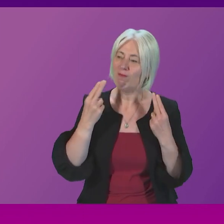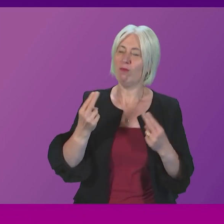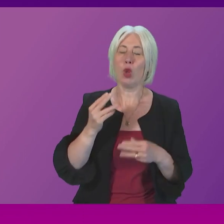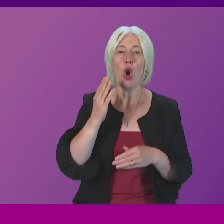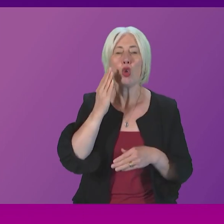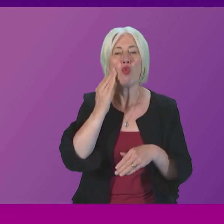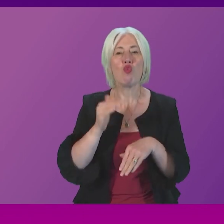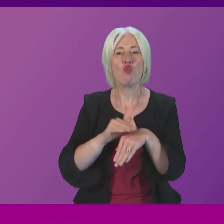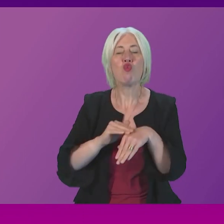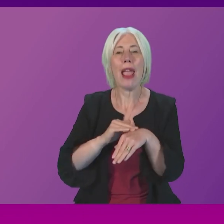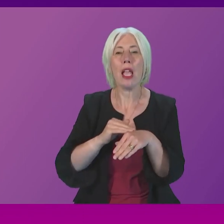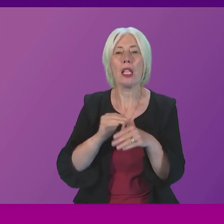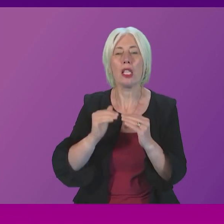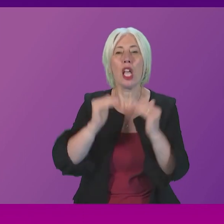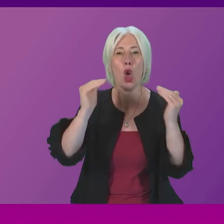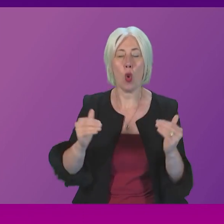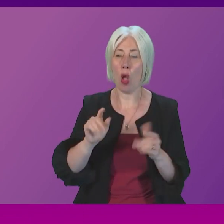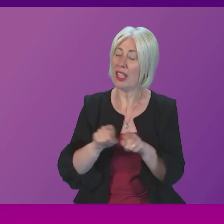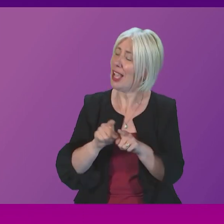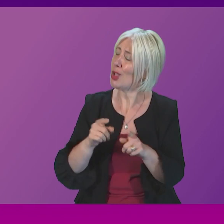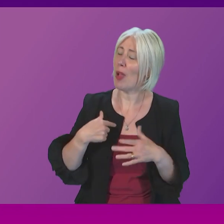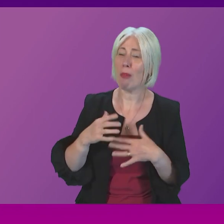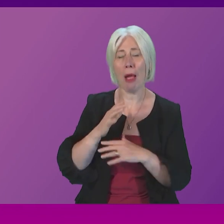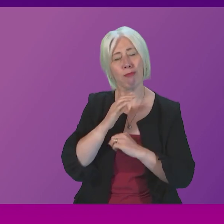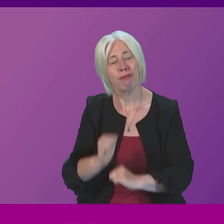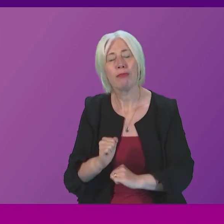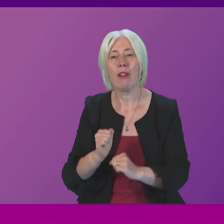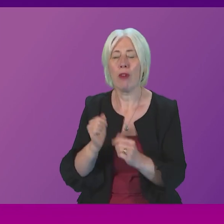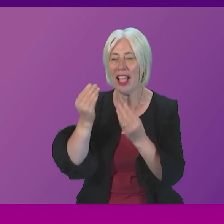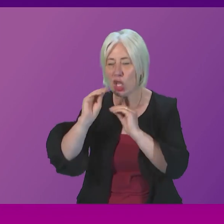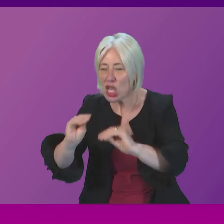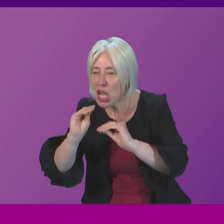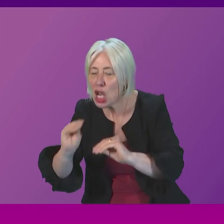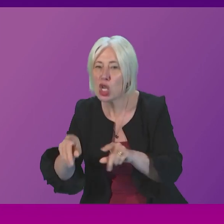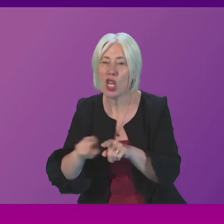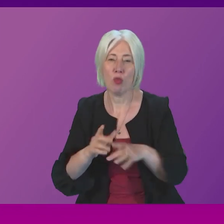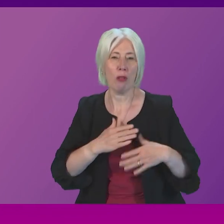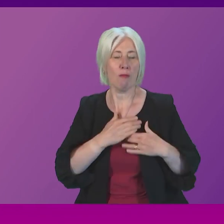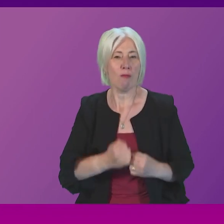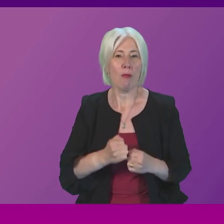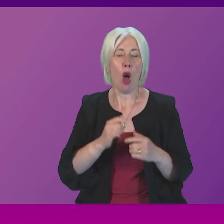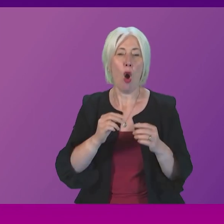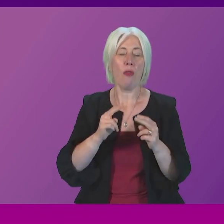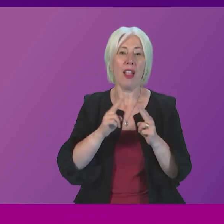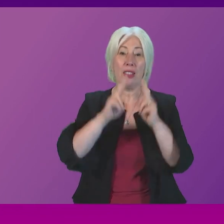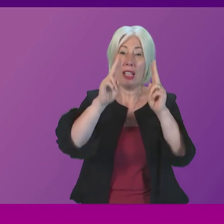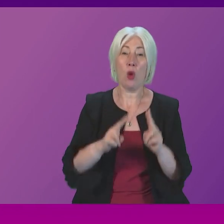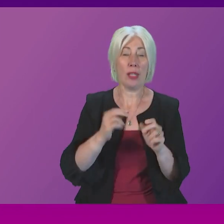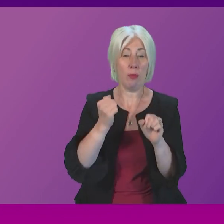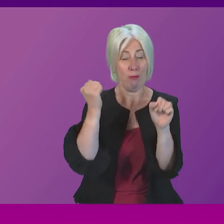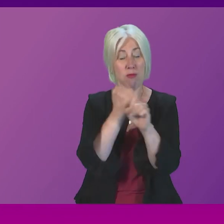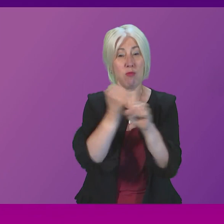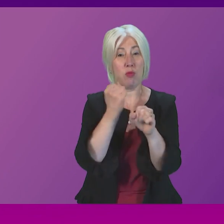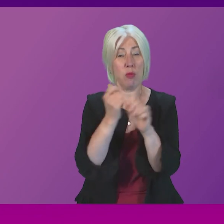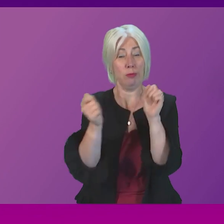equality in amongst my passion for education, in amongst my passion for doing something about retrofitting of tenemental properties,